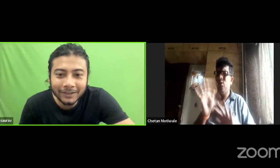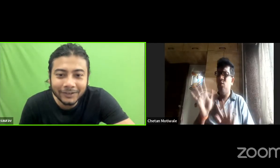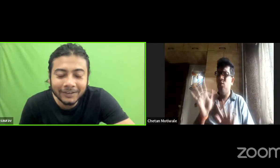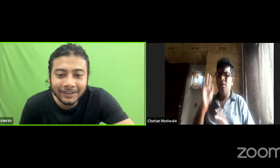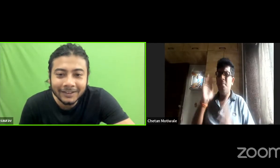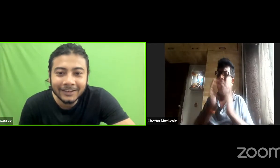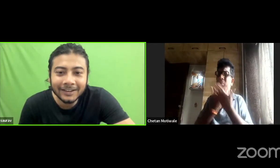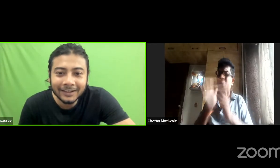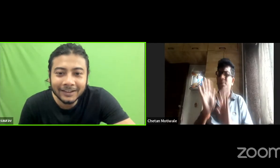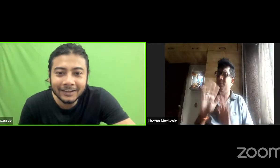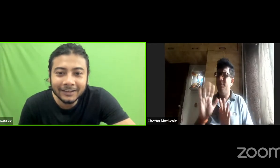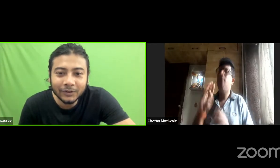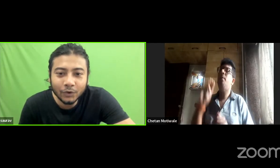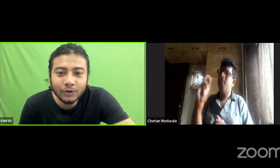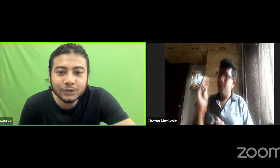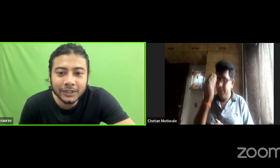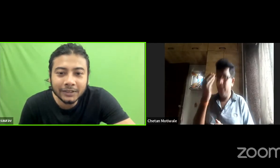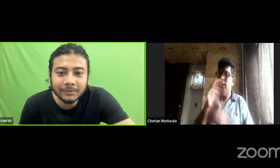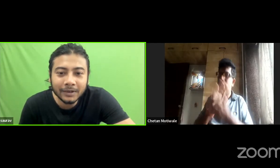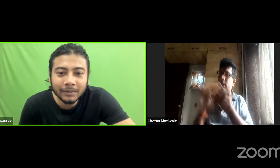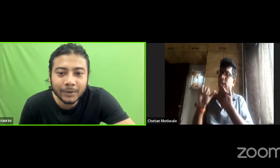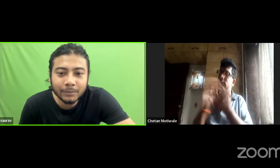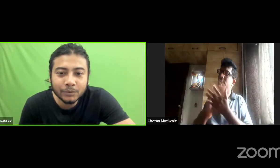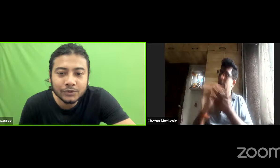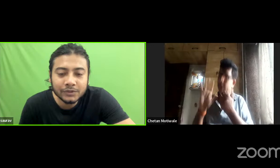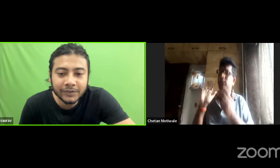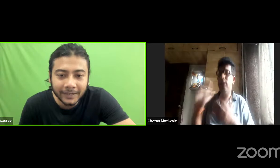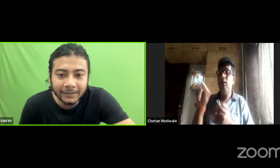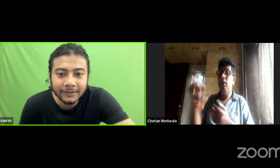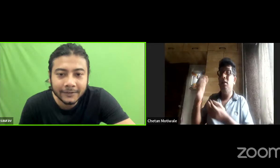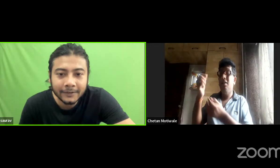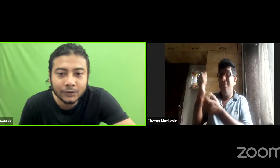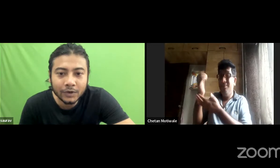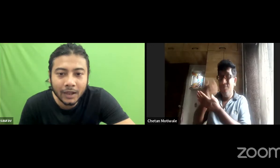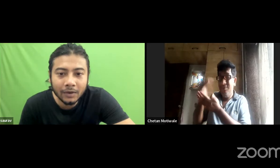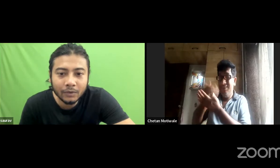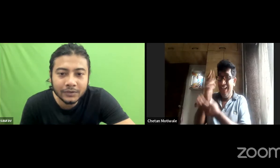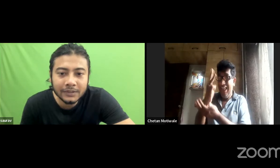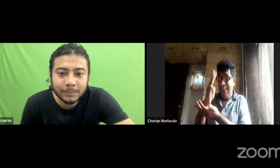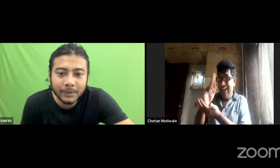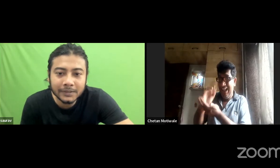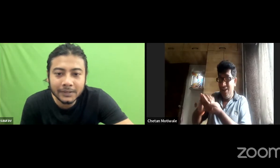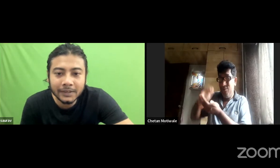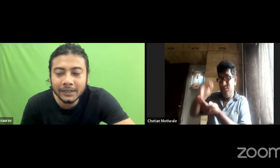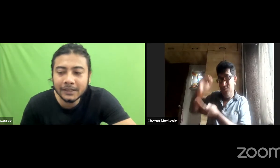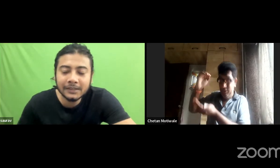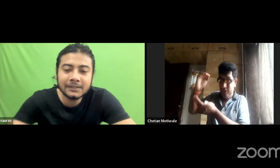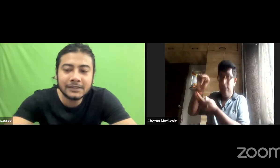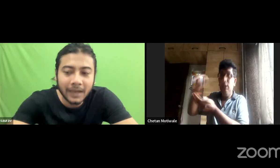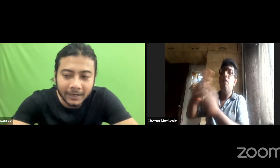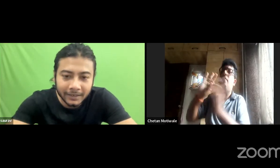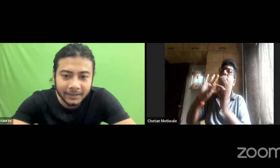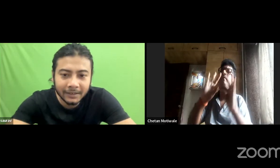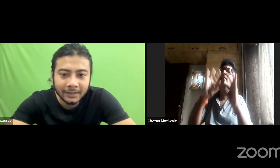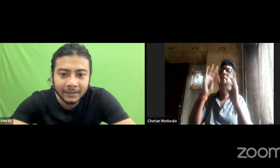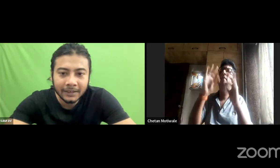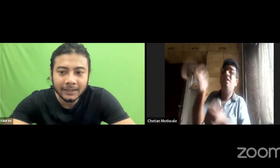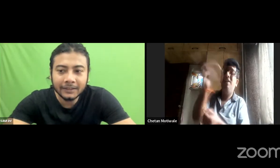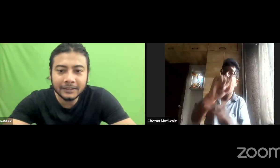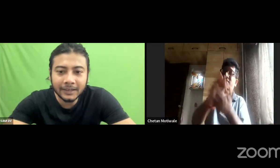given the loan to Chaitanya Prabhu's friend. So now, since the person is died, the 3 lakh